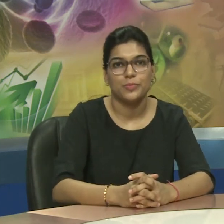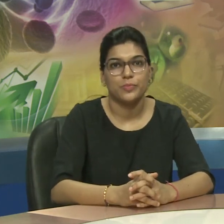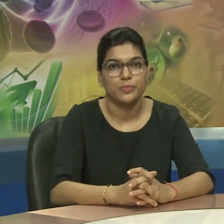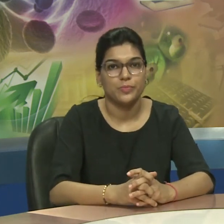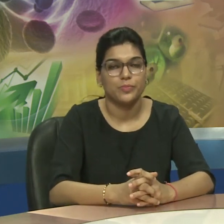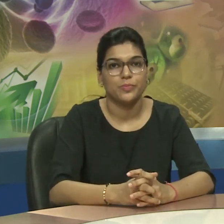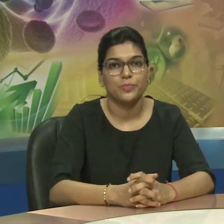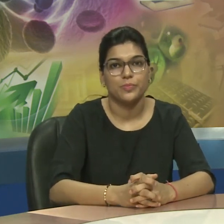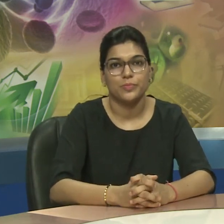a consent.